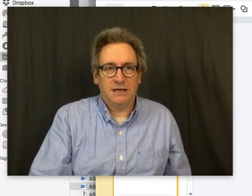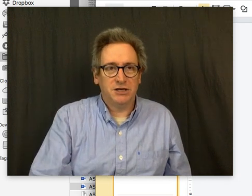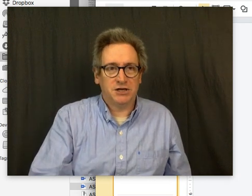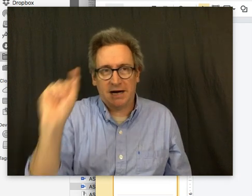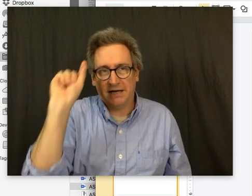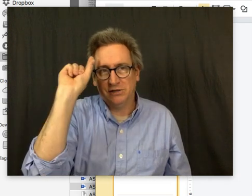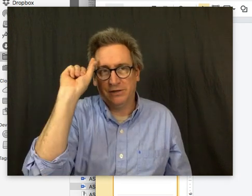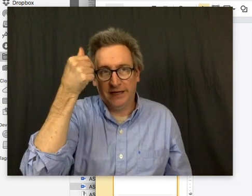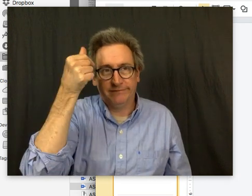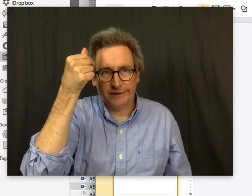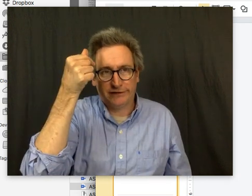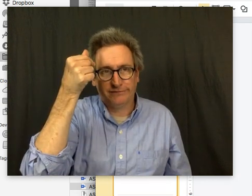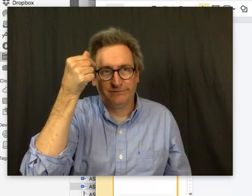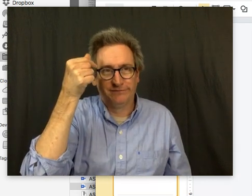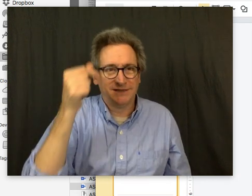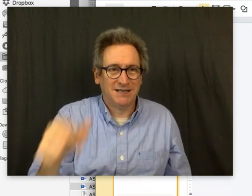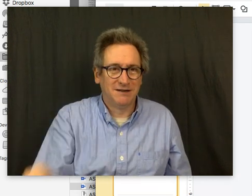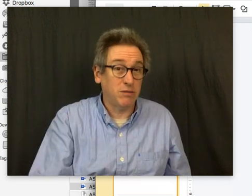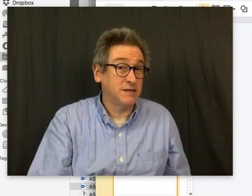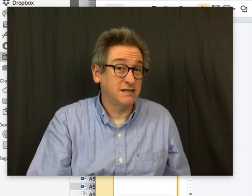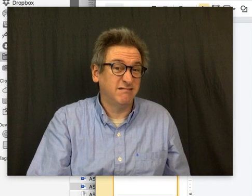Playing Dungeons and Dragons used to be,